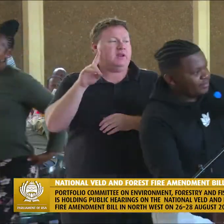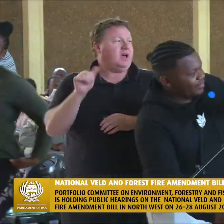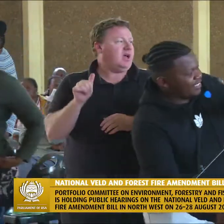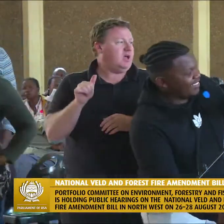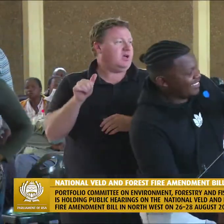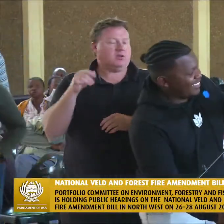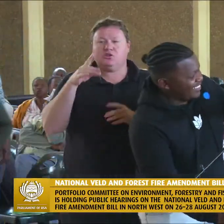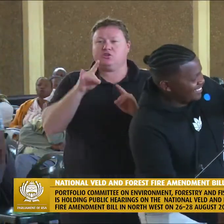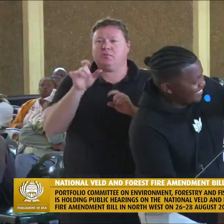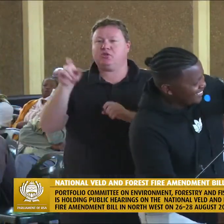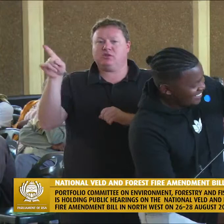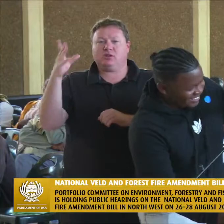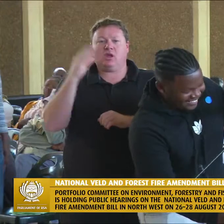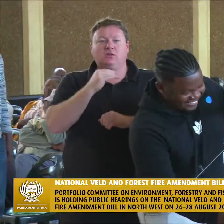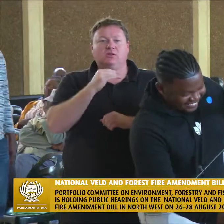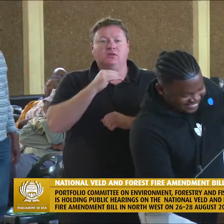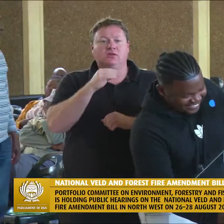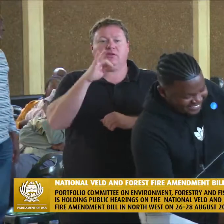foreign